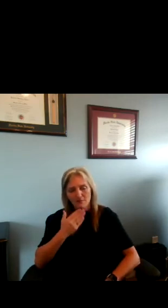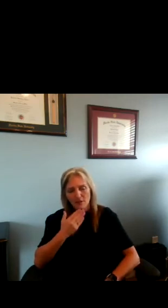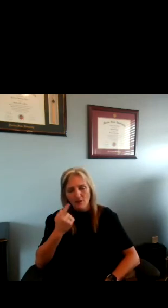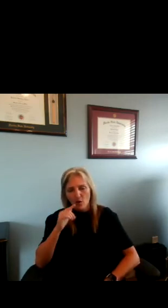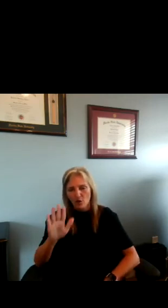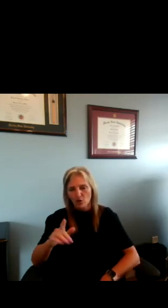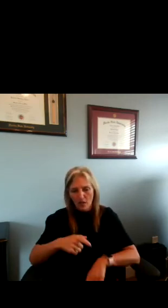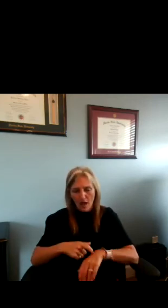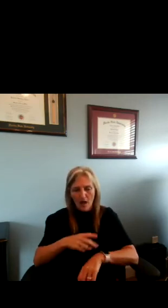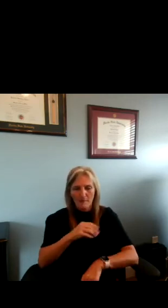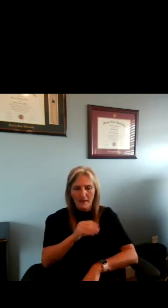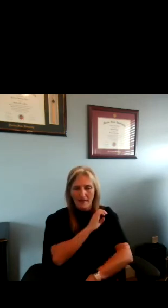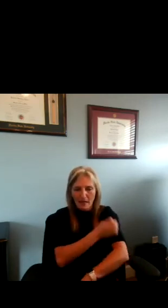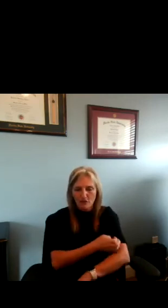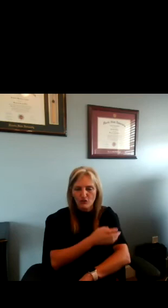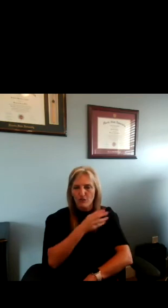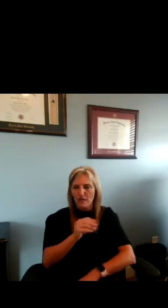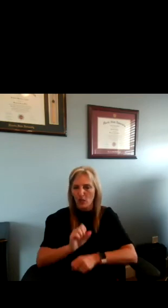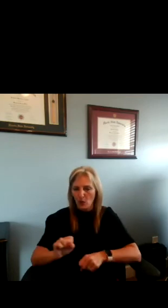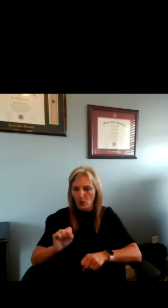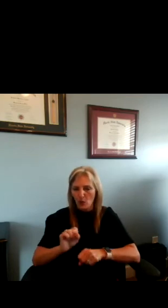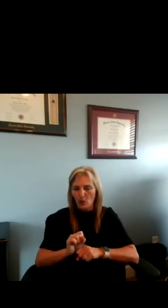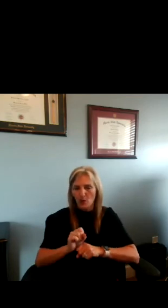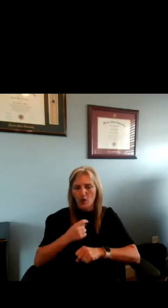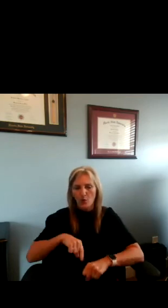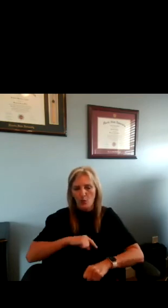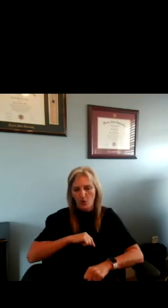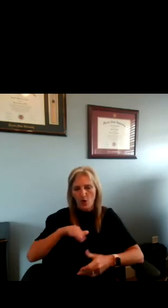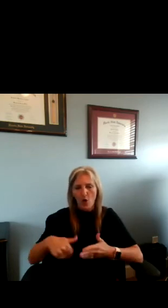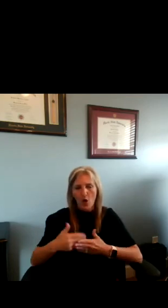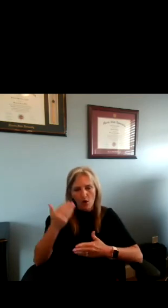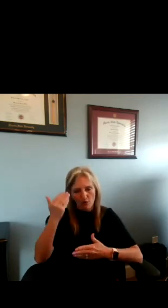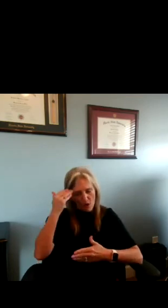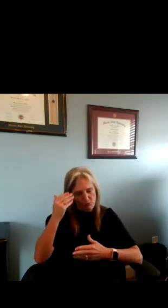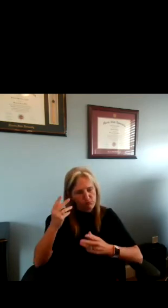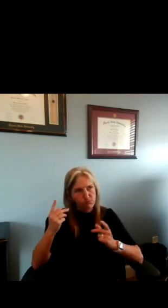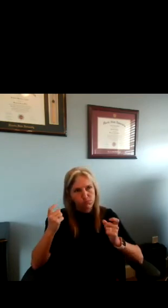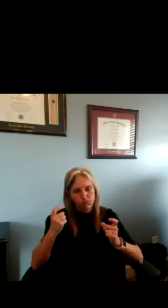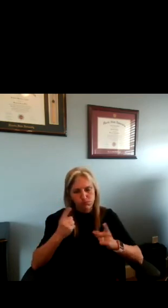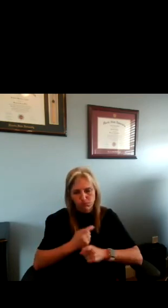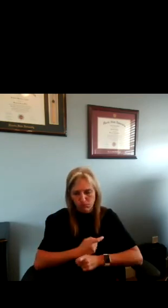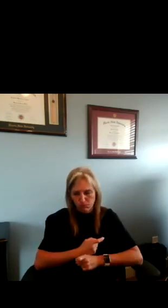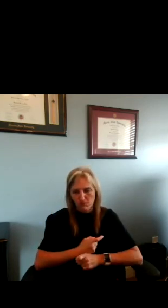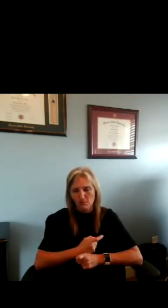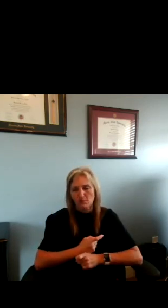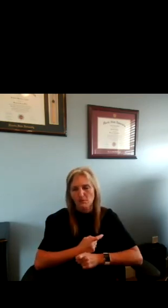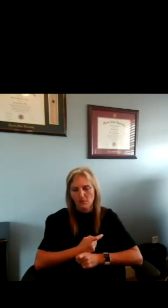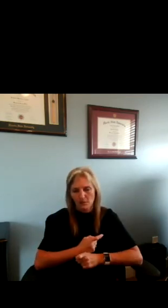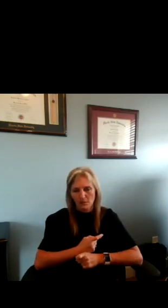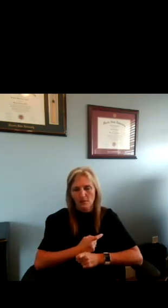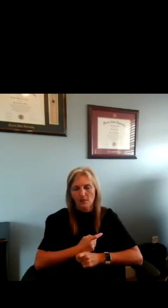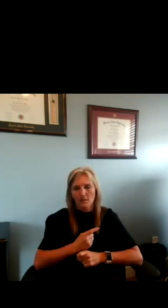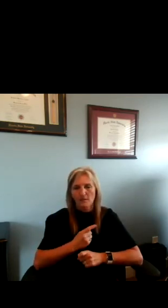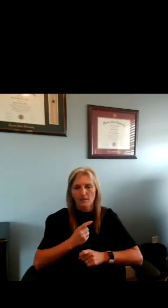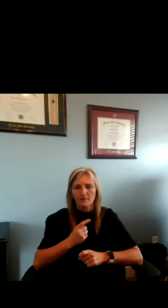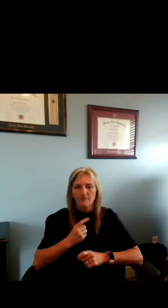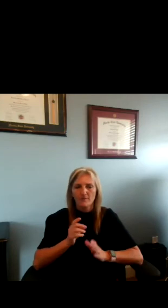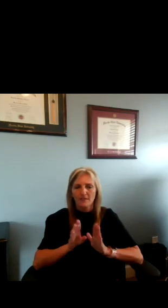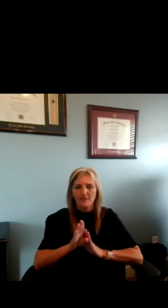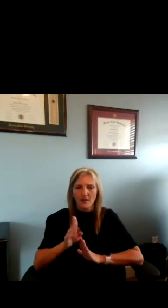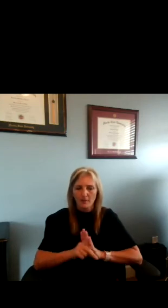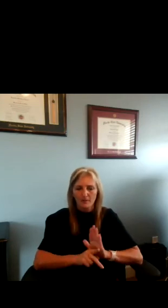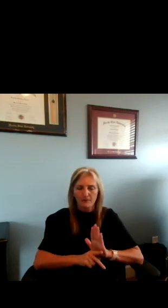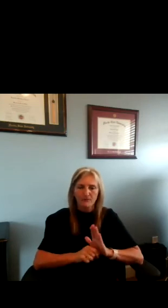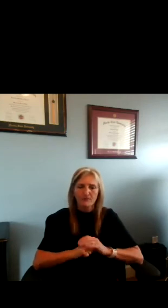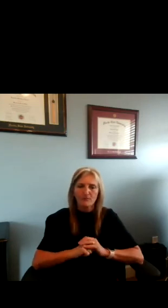energy, and your work in what I think we all know to be a very complicated area of public policy. So I would